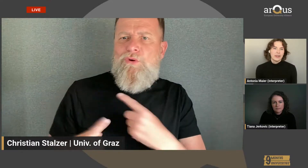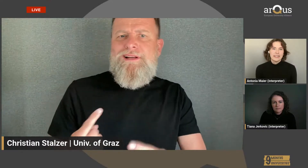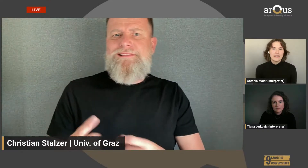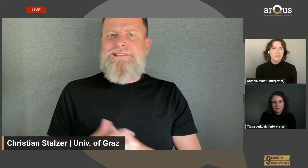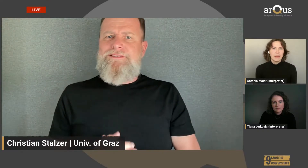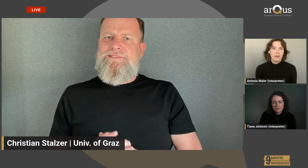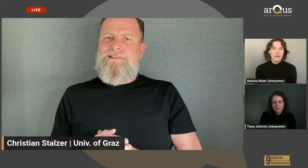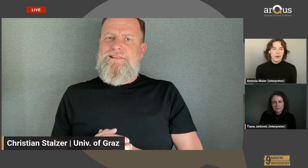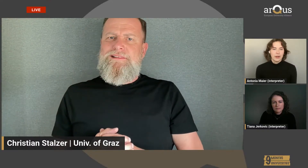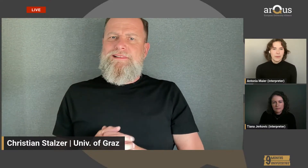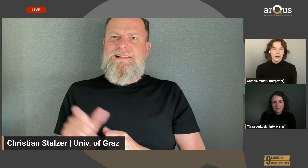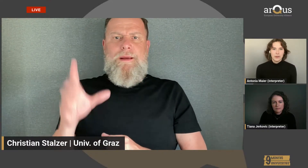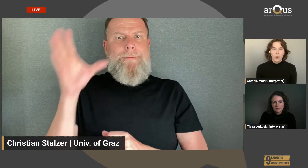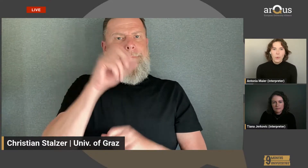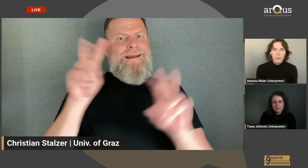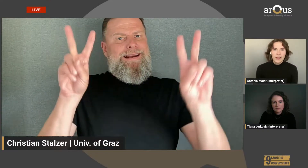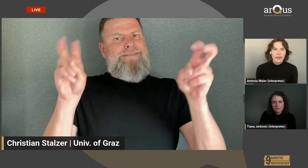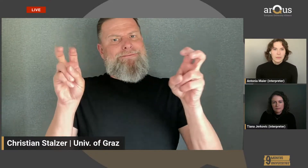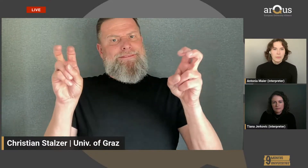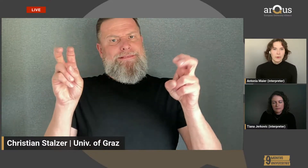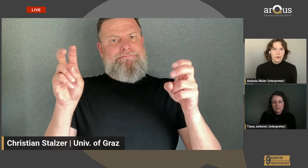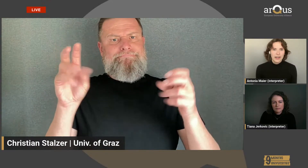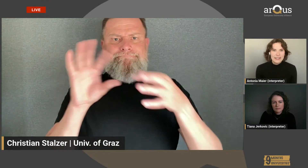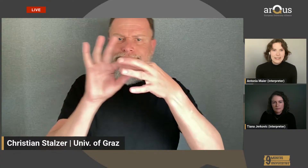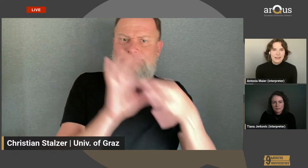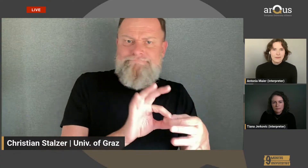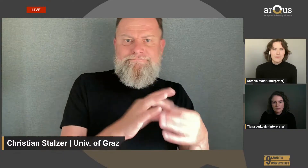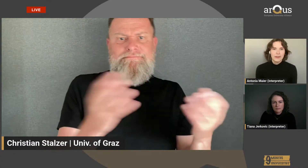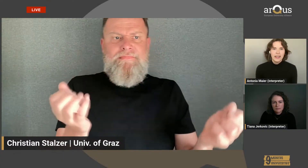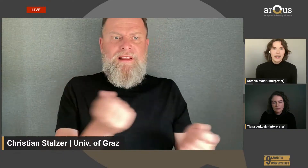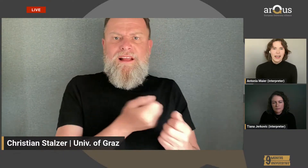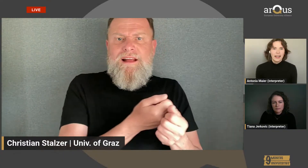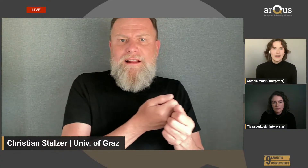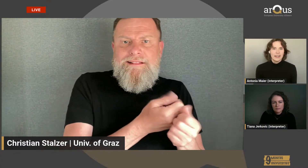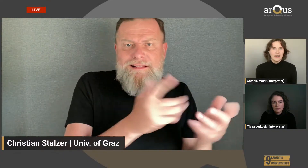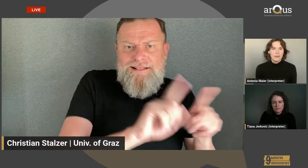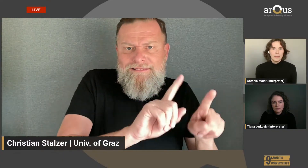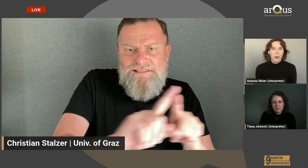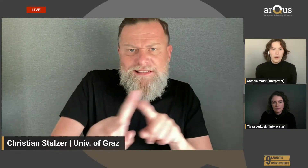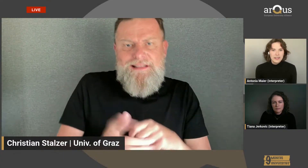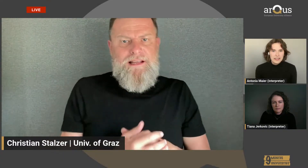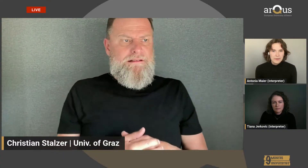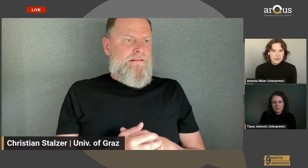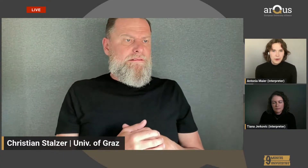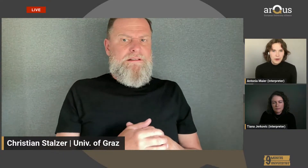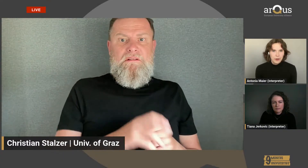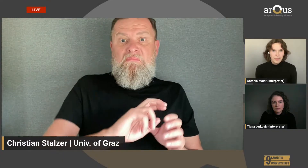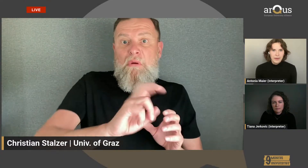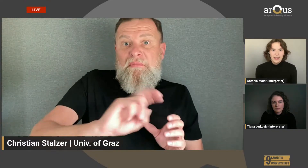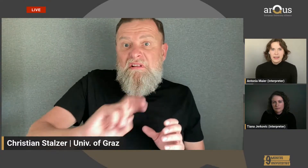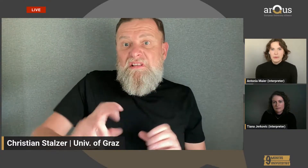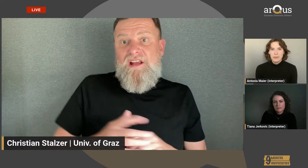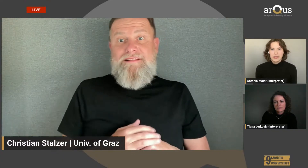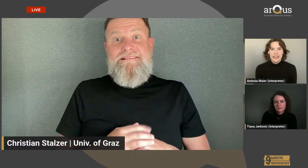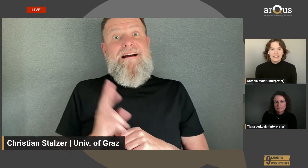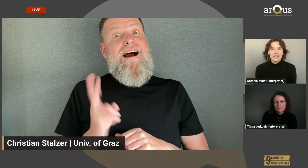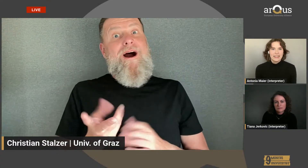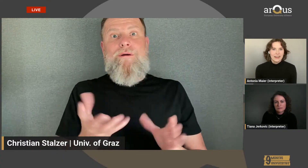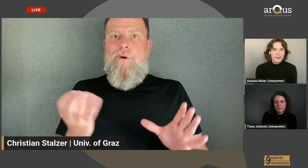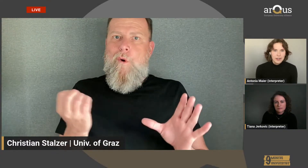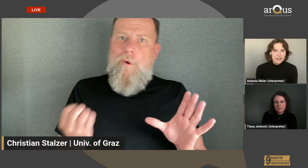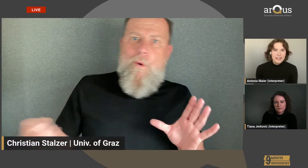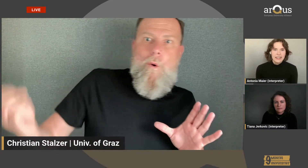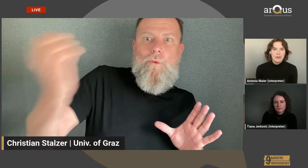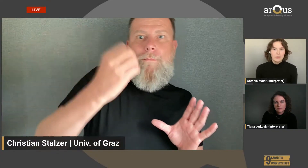coined or is maybe thought about open, progressive, and a positive term